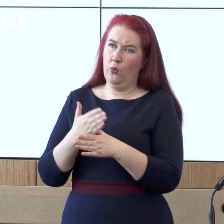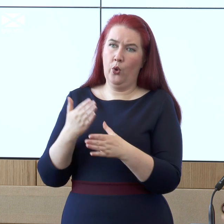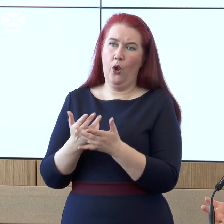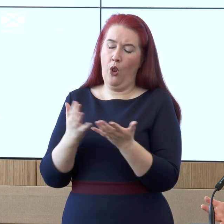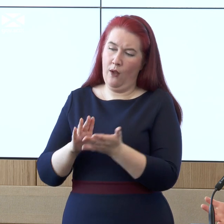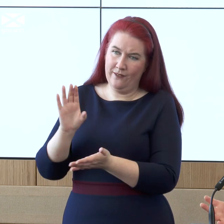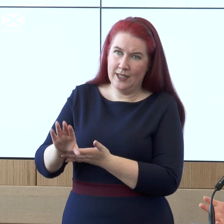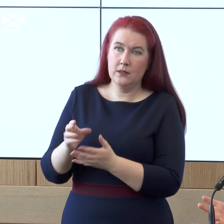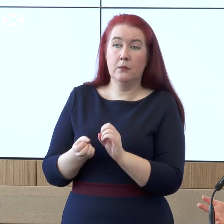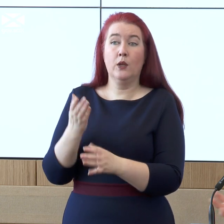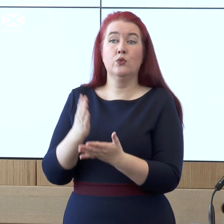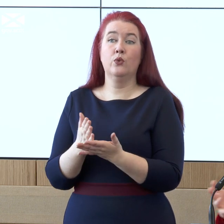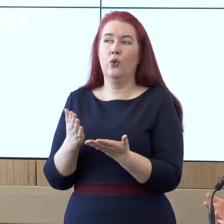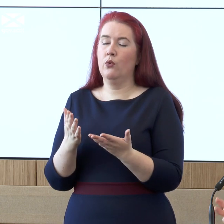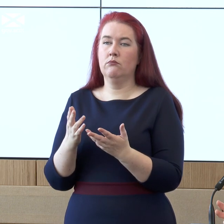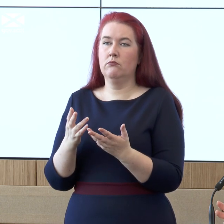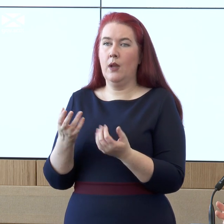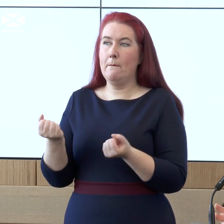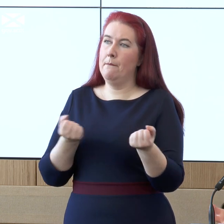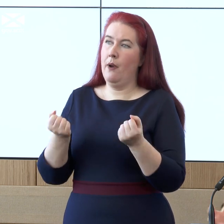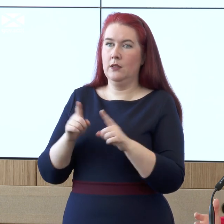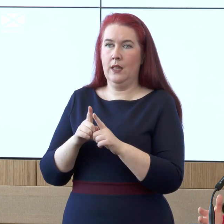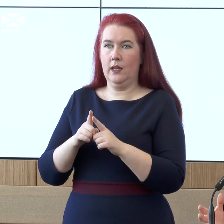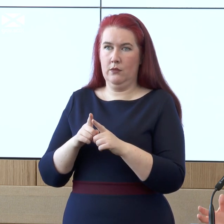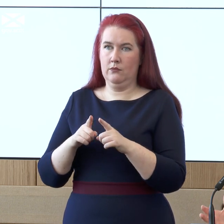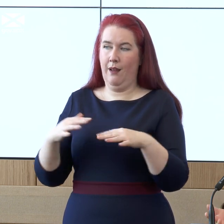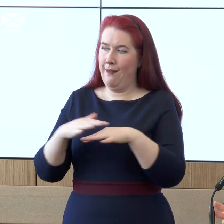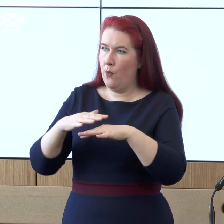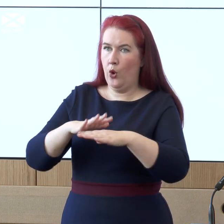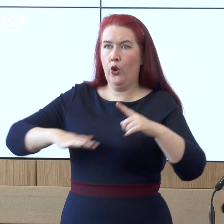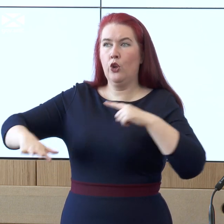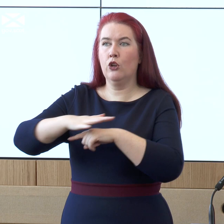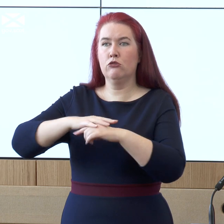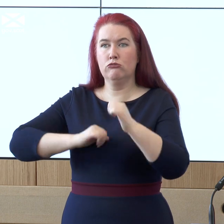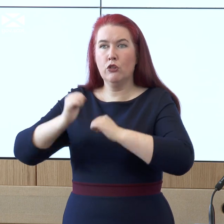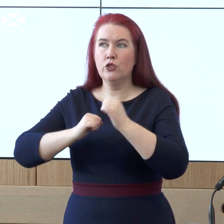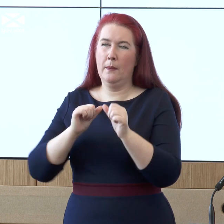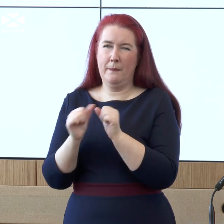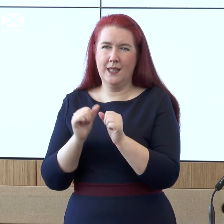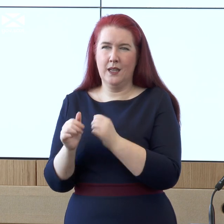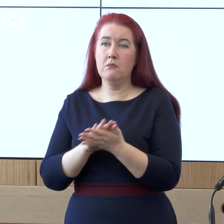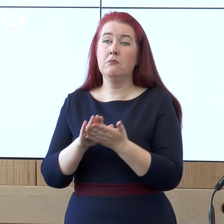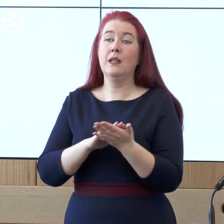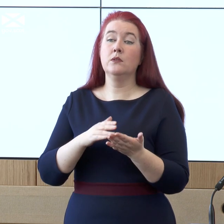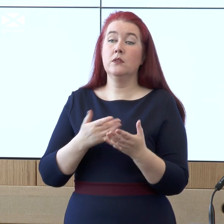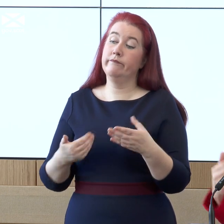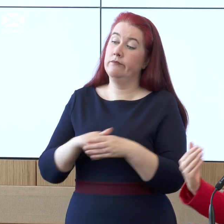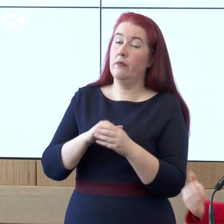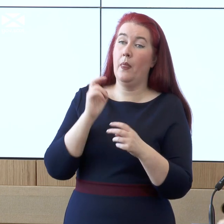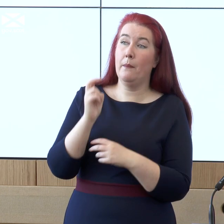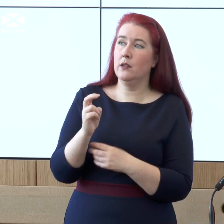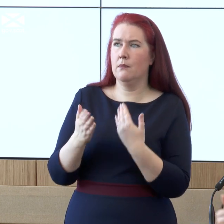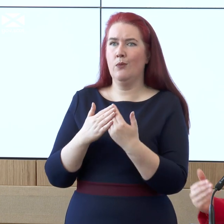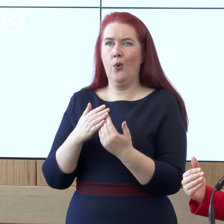making bus infrastructure better so that using the bus is more convenient. You're not getting stuck